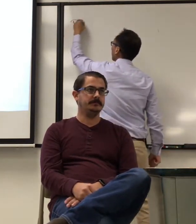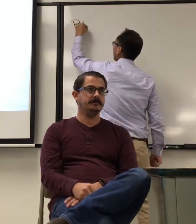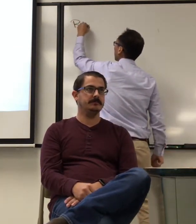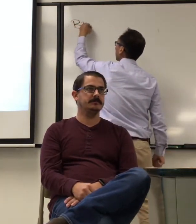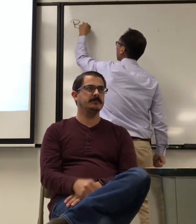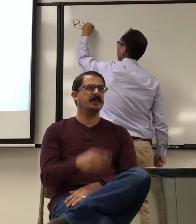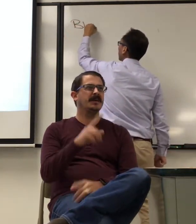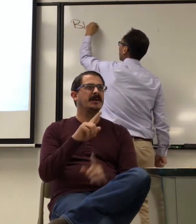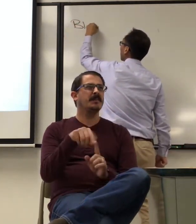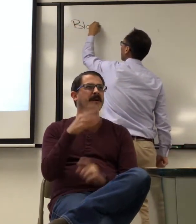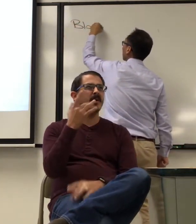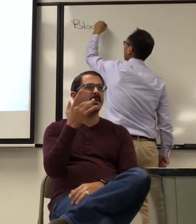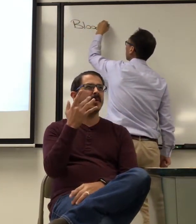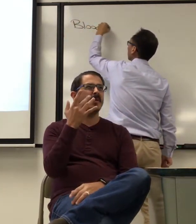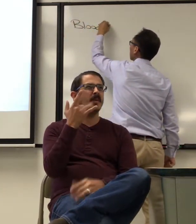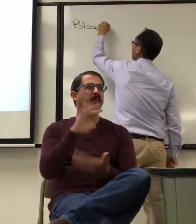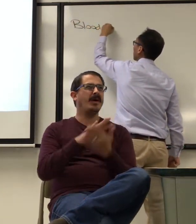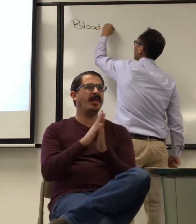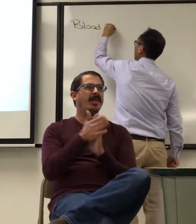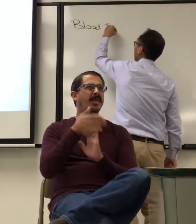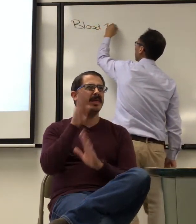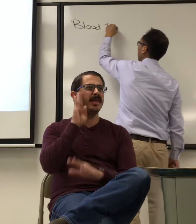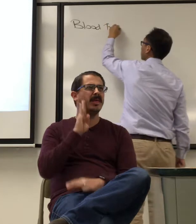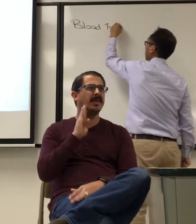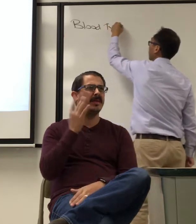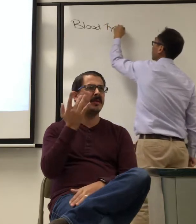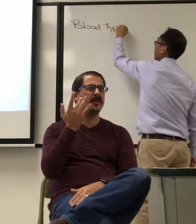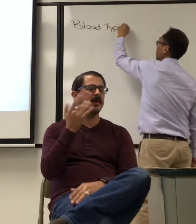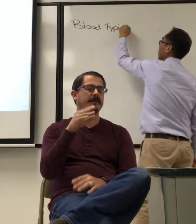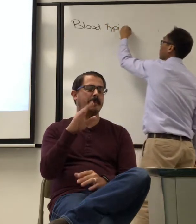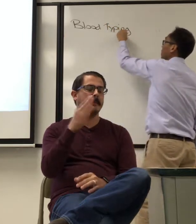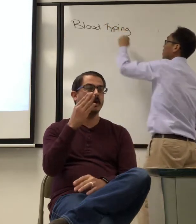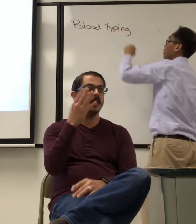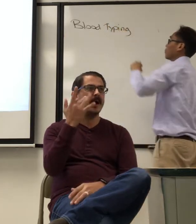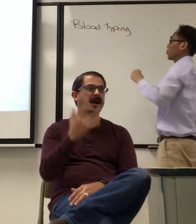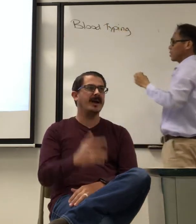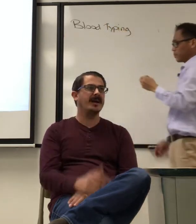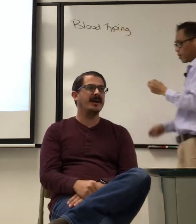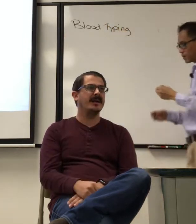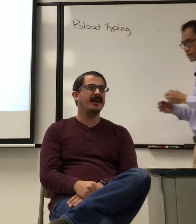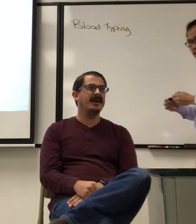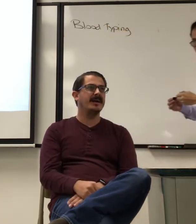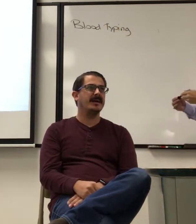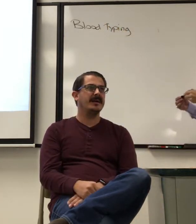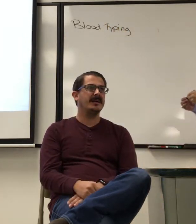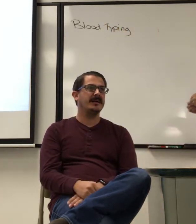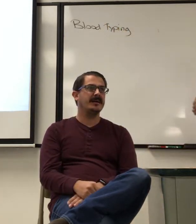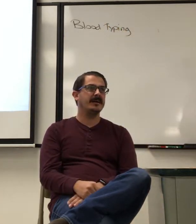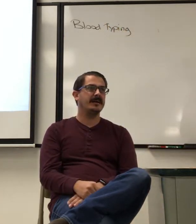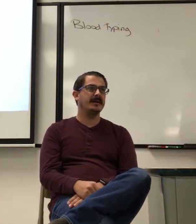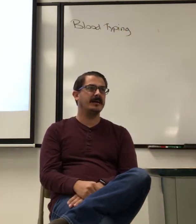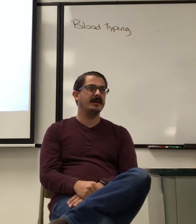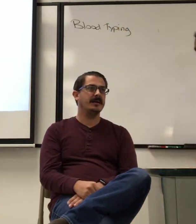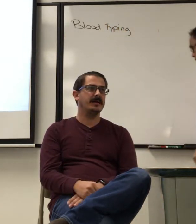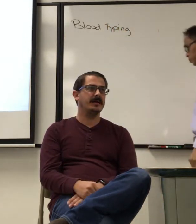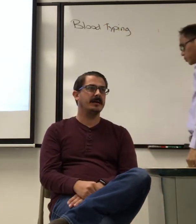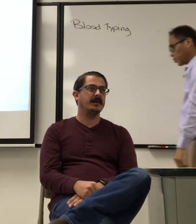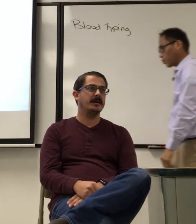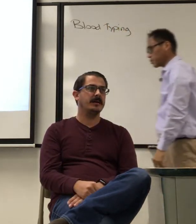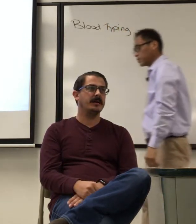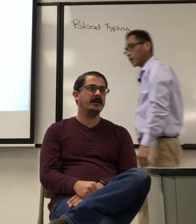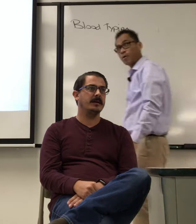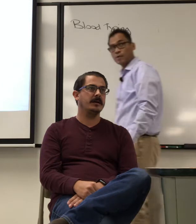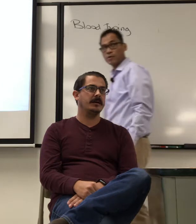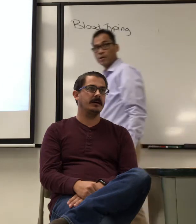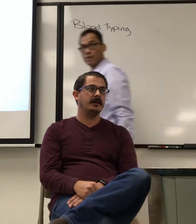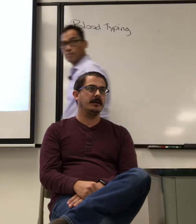that in the proctorio or is that here? That's here. Oh. The written part is in class. The multiple choice